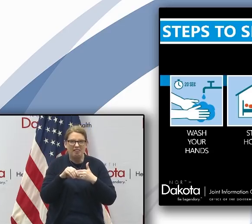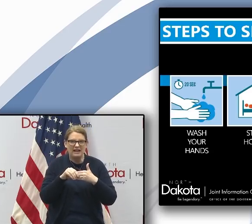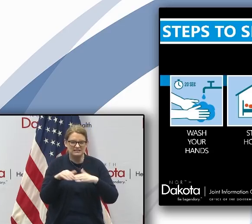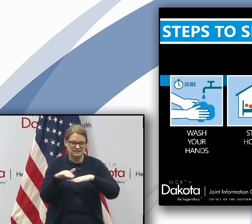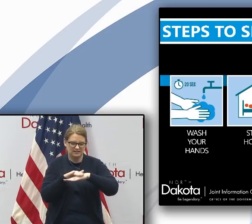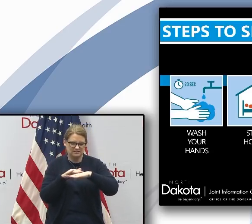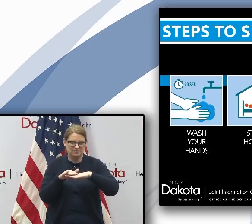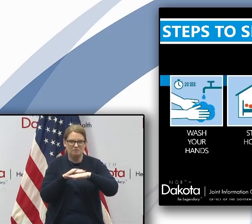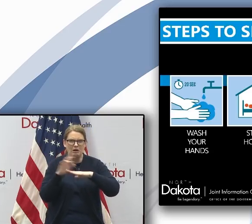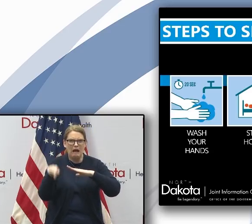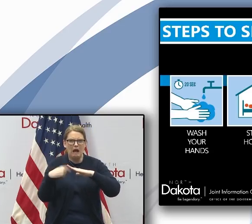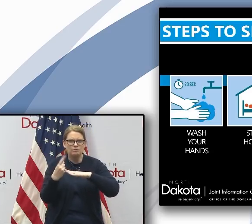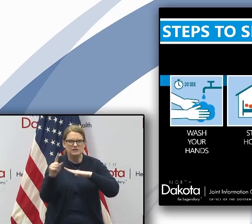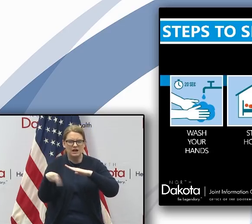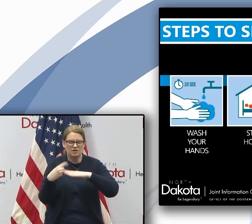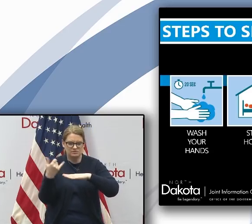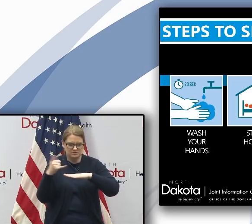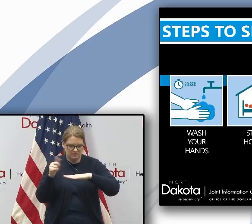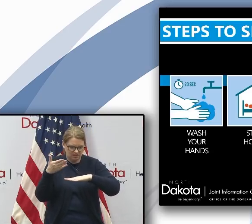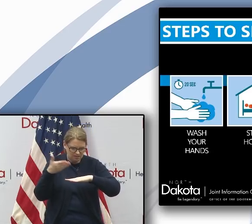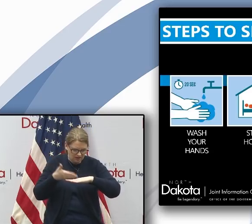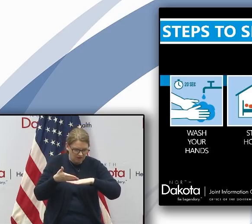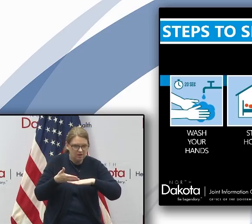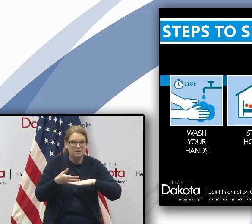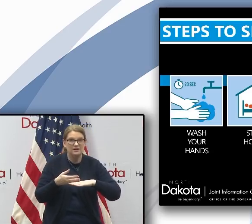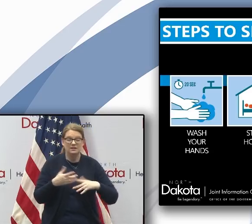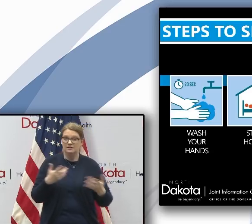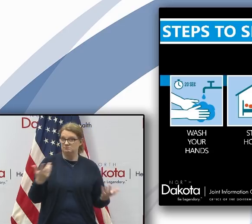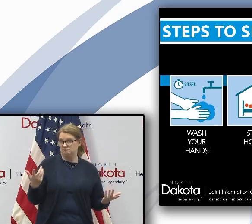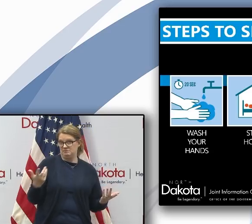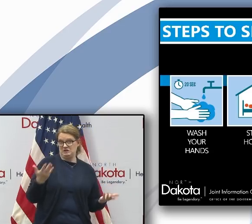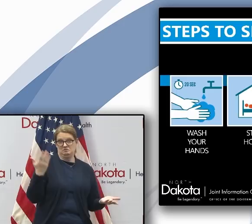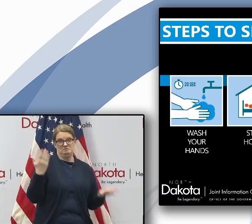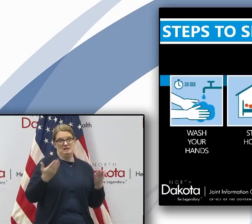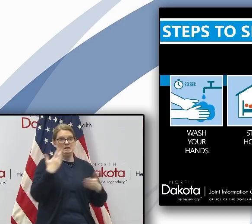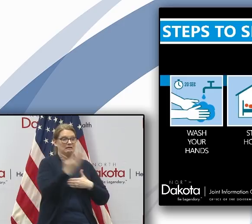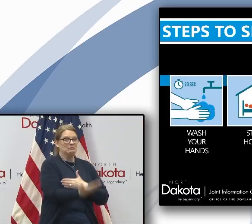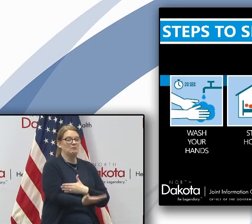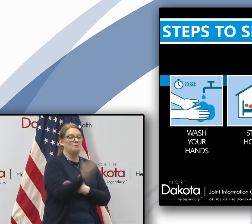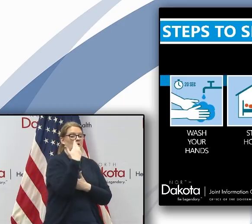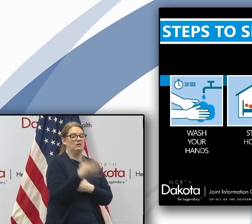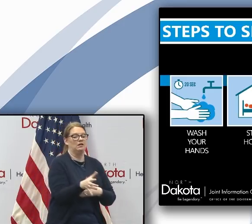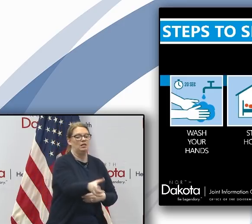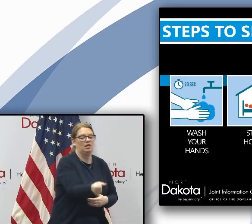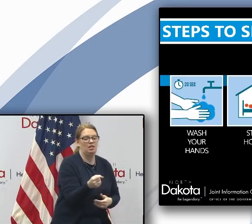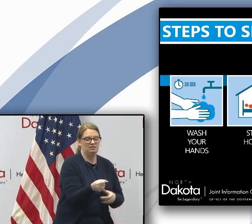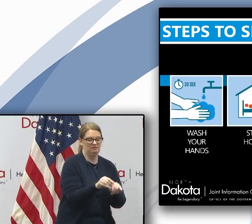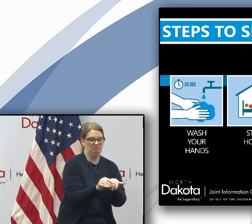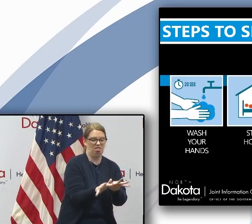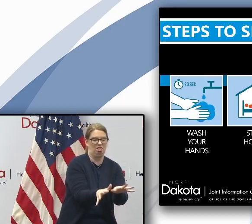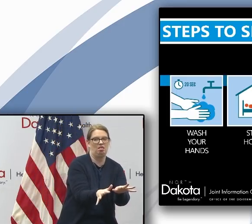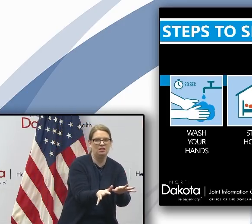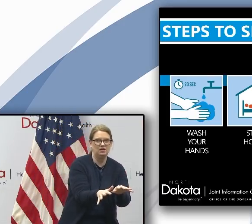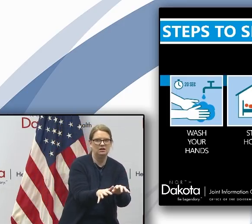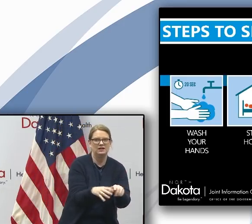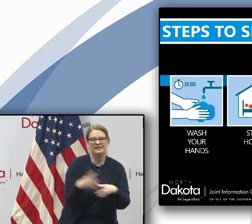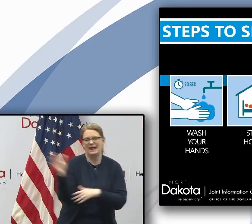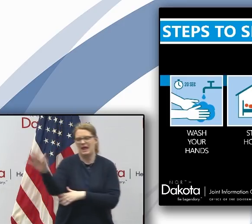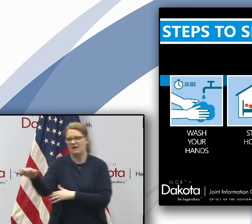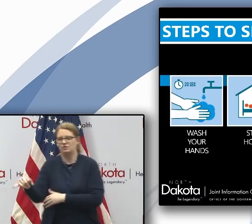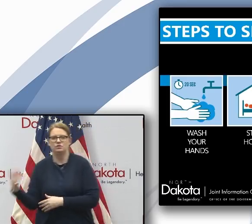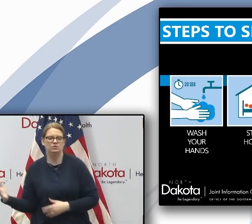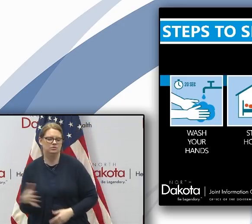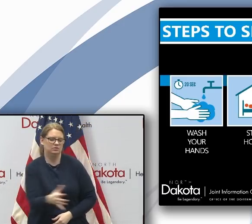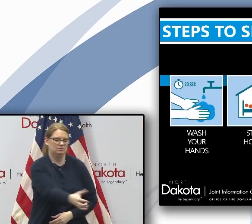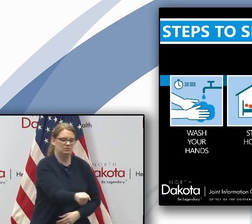for hours. And so you may be someone may have gone through that door in the morning, you come in the afternoon, you touch that door, you may have picked up the